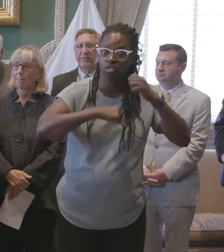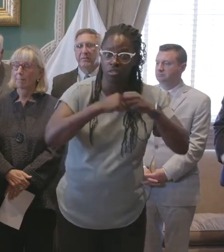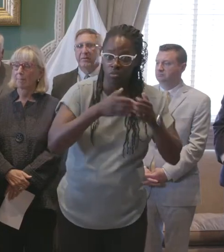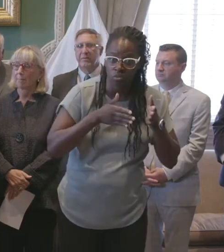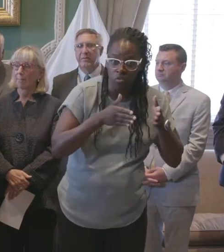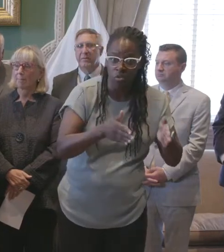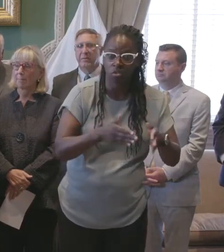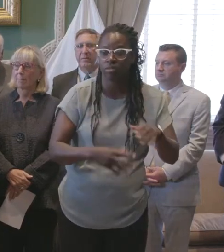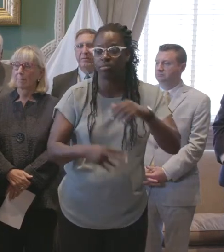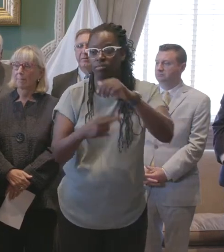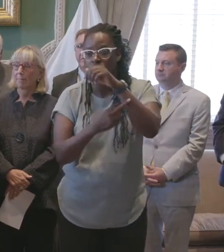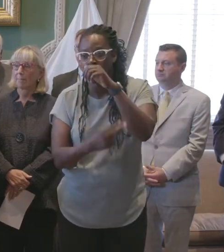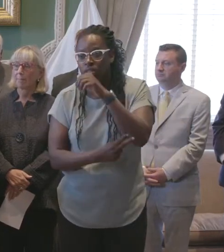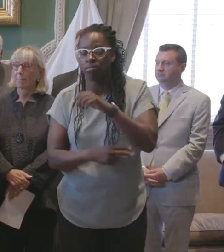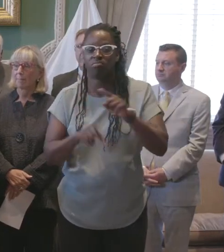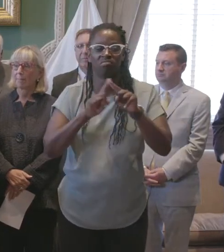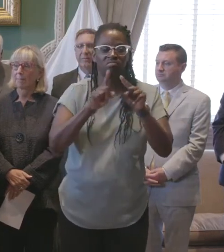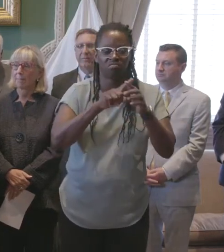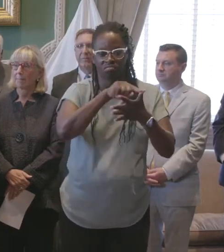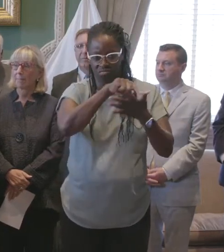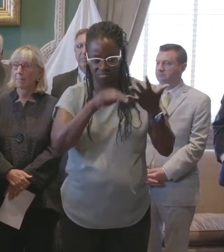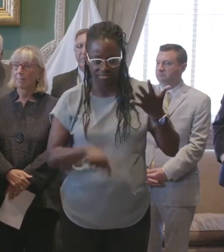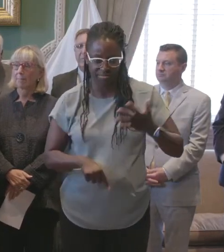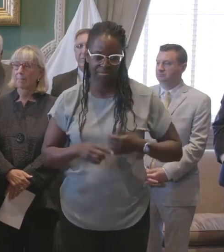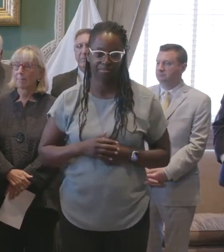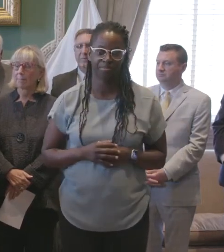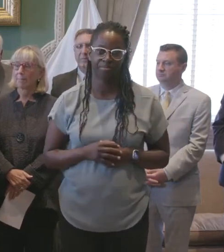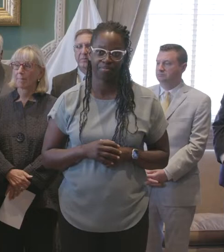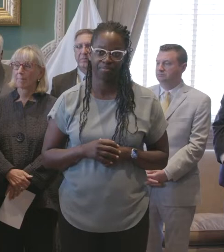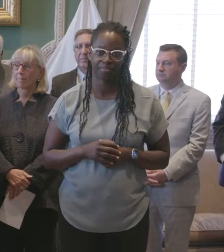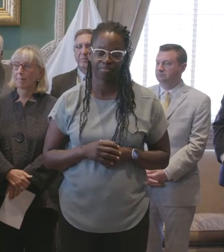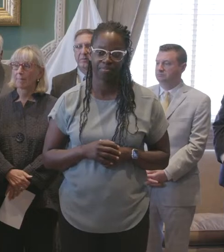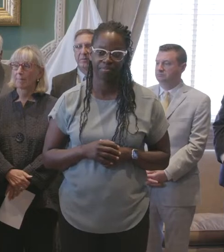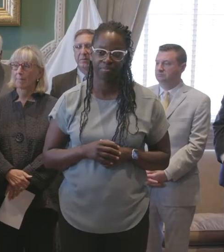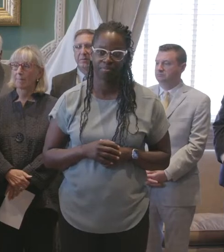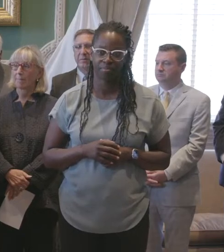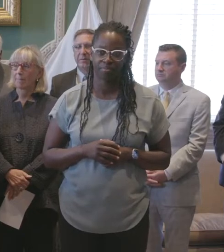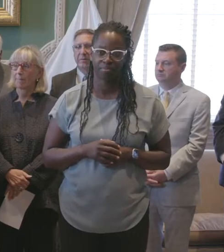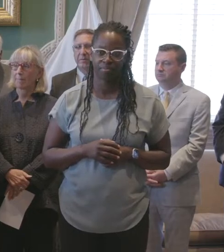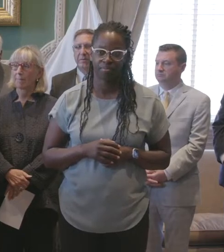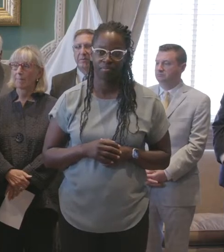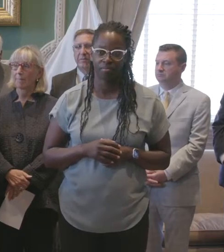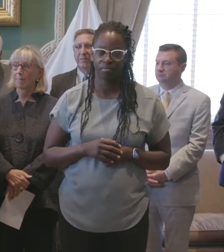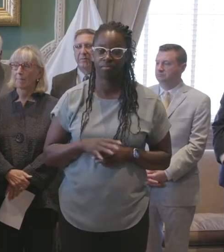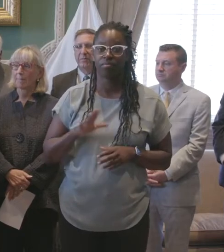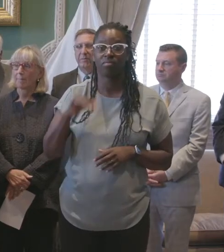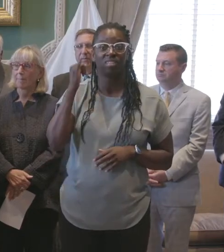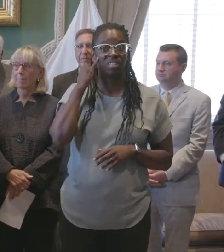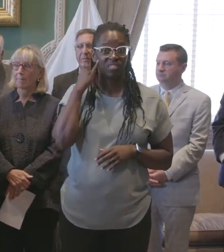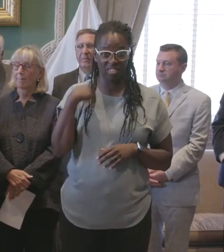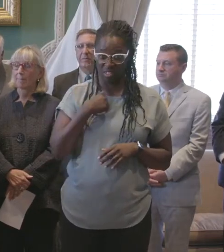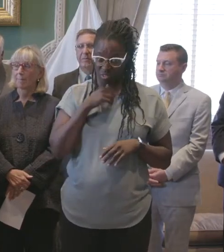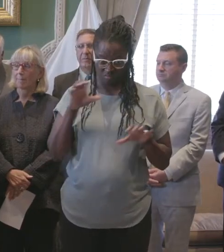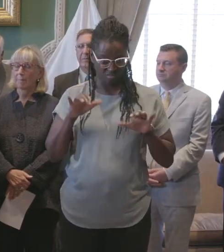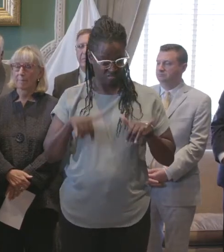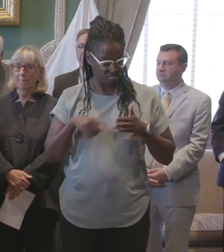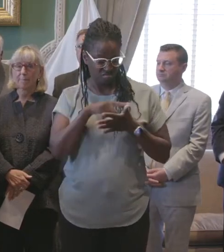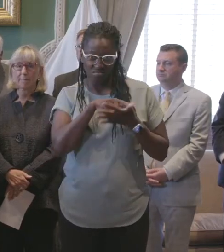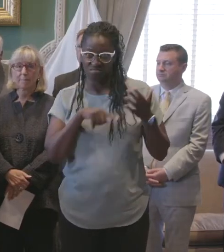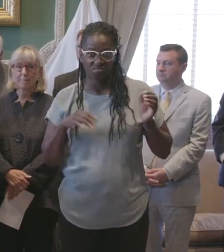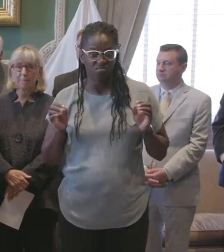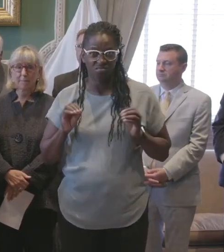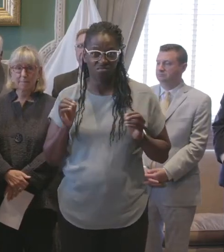important initiatives with fair share dollars that otherwise would not be possible with the constraints within our operating budget. And we are doing so in a way that sets